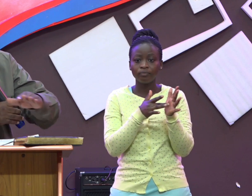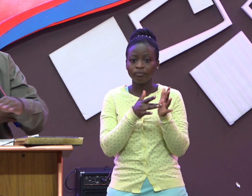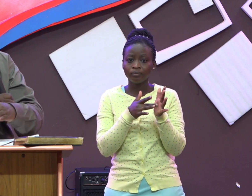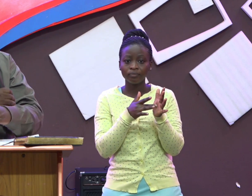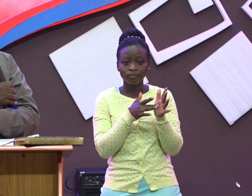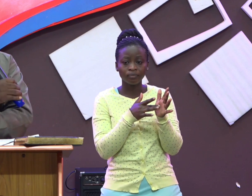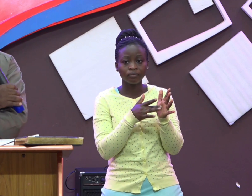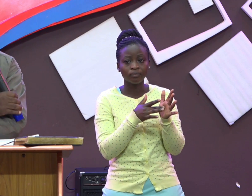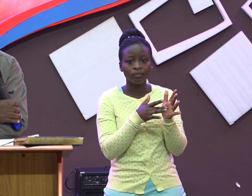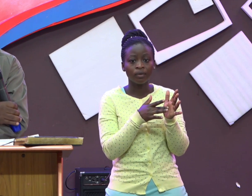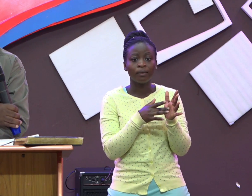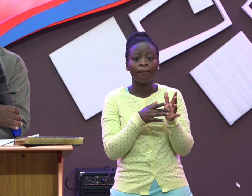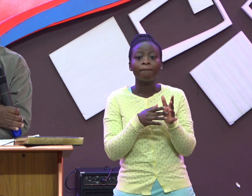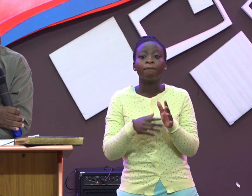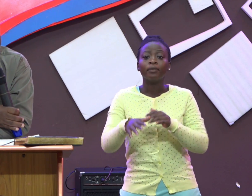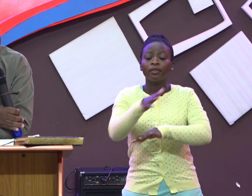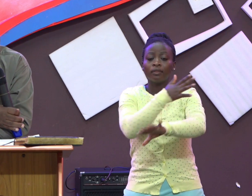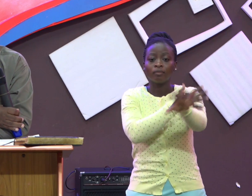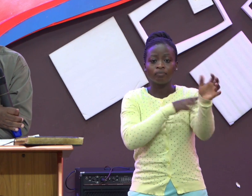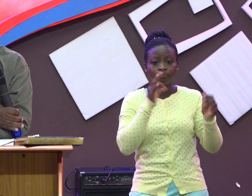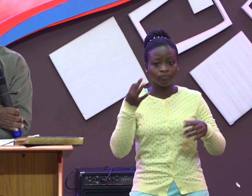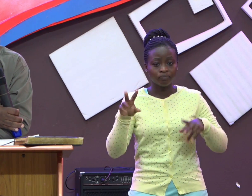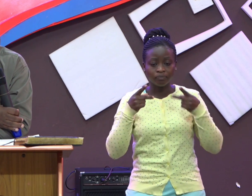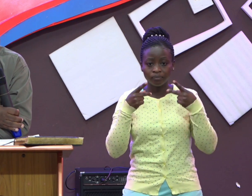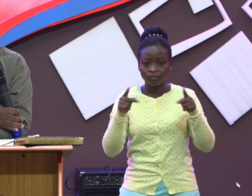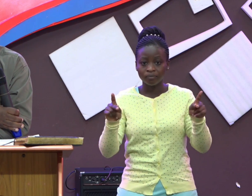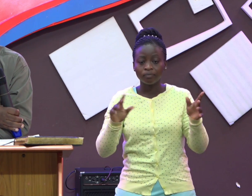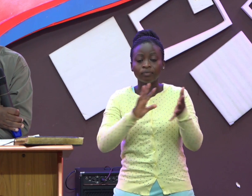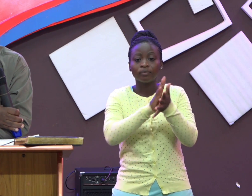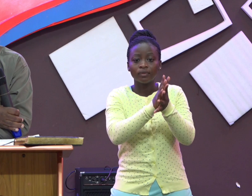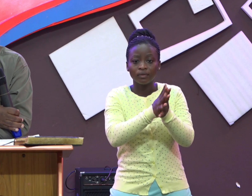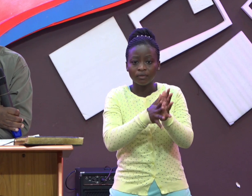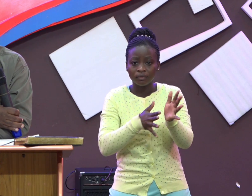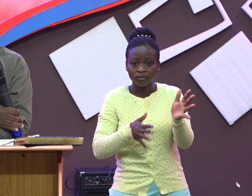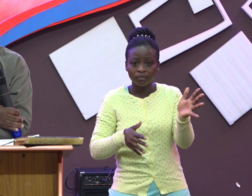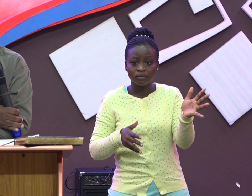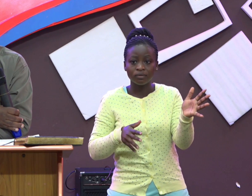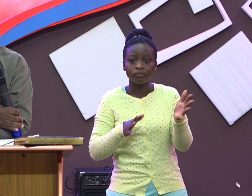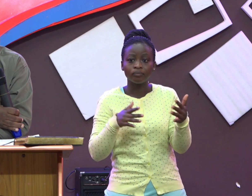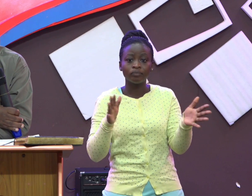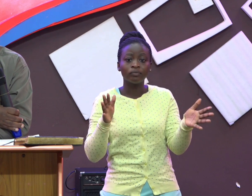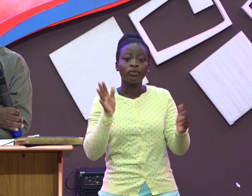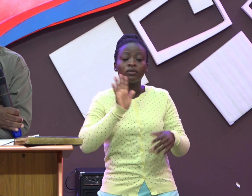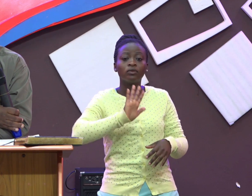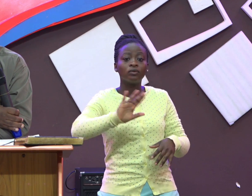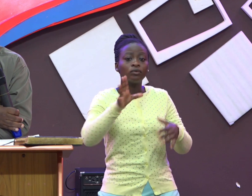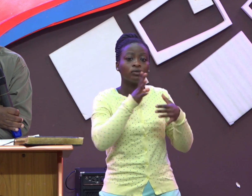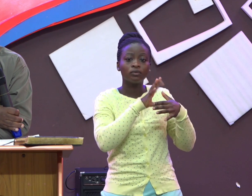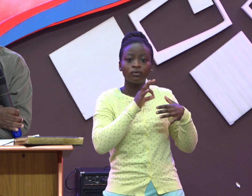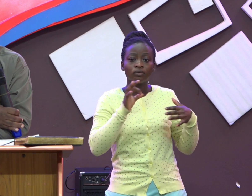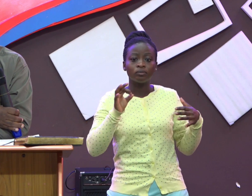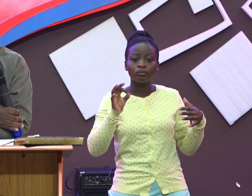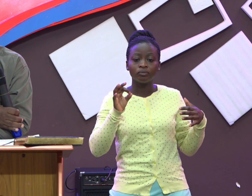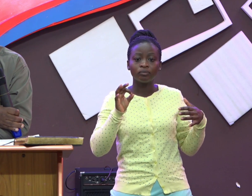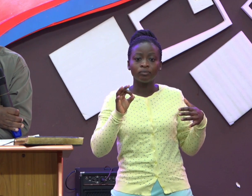1 Thessalonians 5:23. Tinaye Katonda w'emirembe. Now may the God of peace. Abatukulize ddala. Sanctify you completely. Emyoyo gyammwe. And your whole spirit. N'emmeme. Your